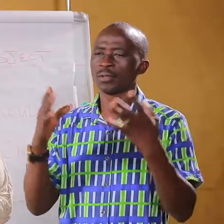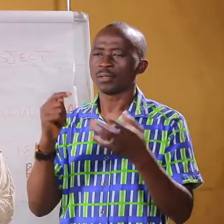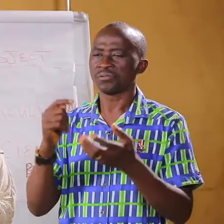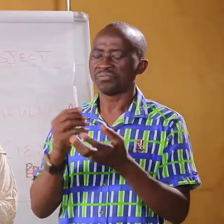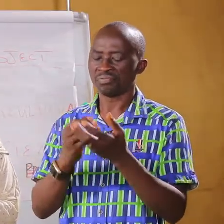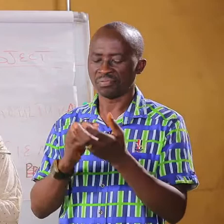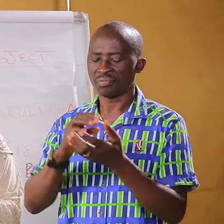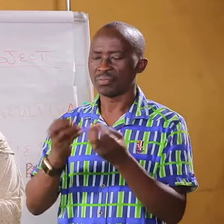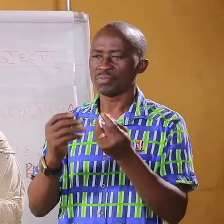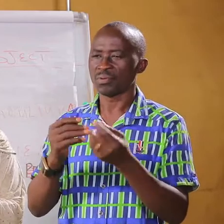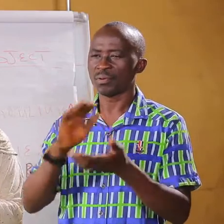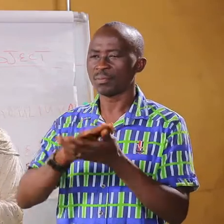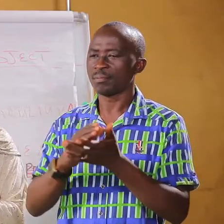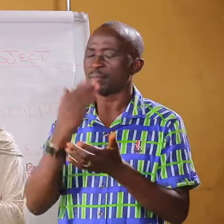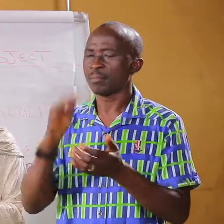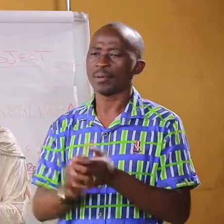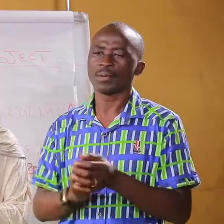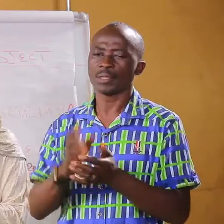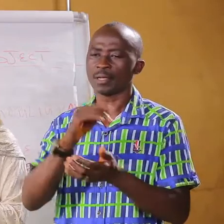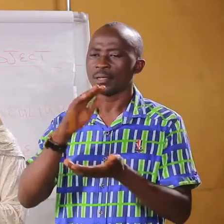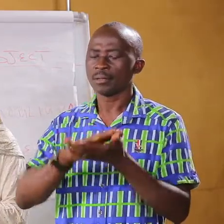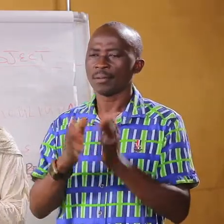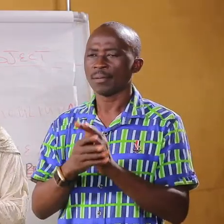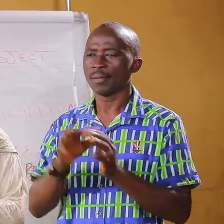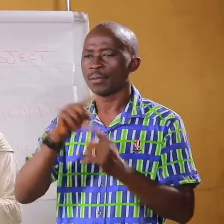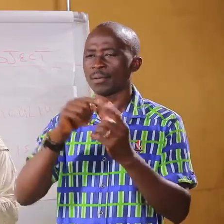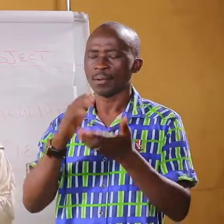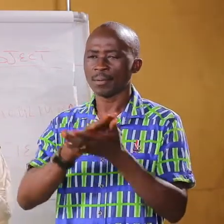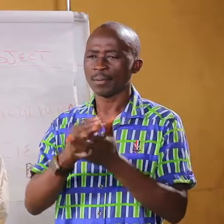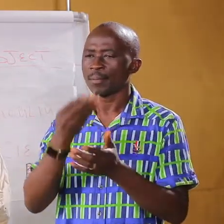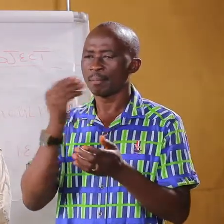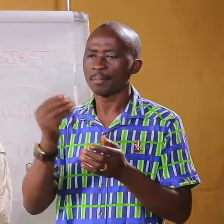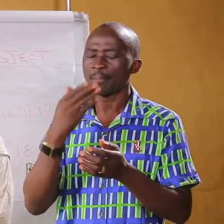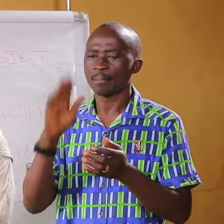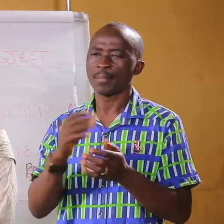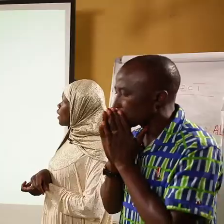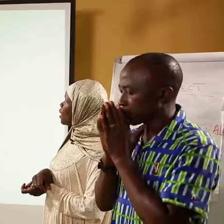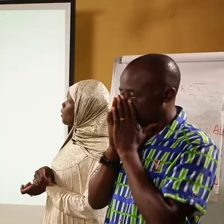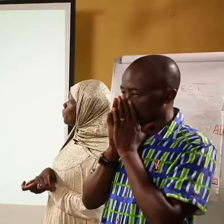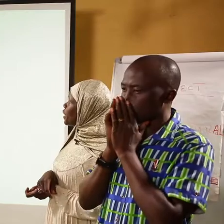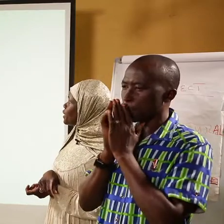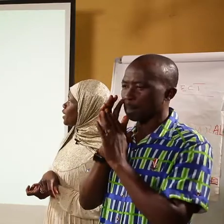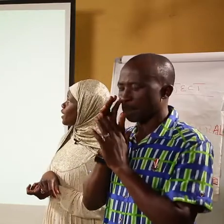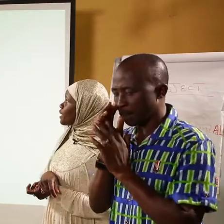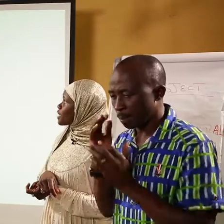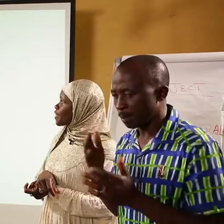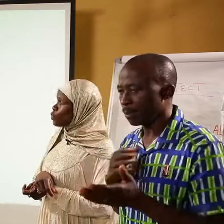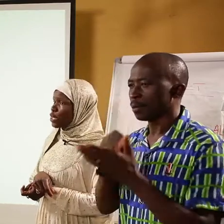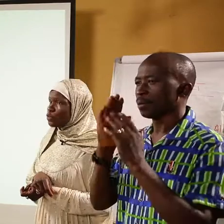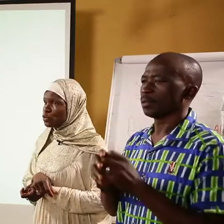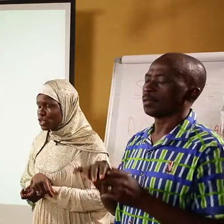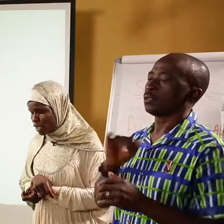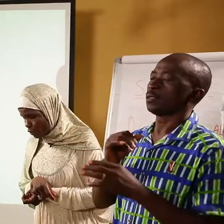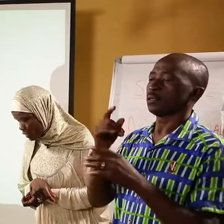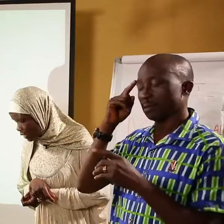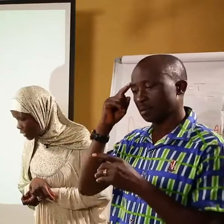becomes toxic. And when the soil is toxic, it affects the growth of these crops. My dear learners, I think we